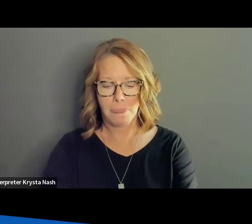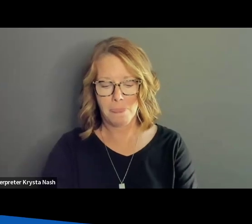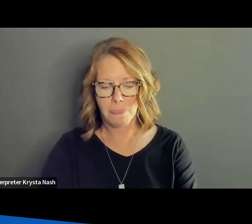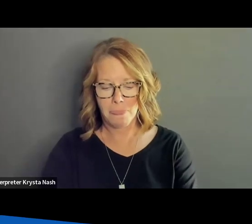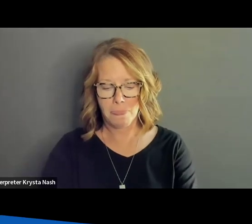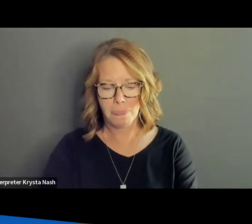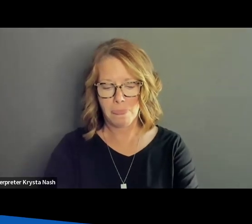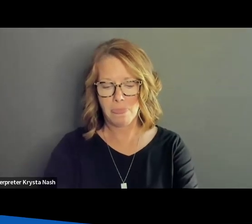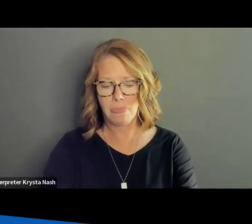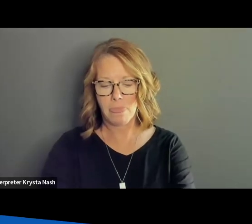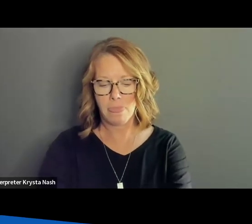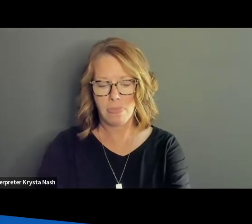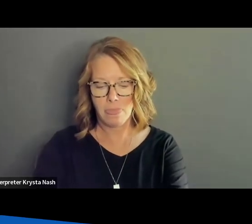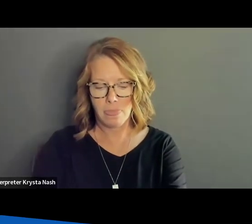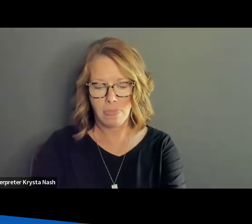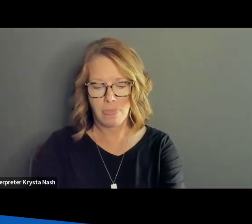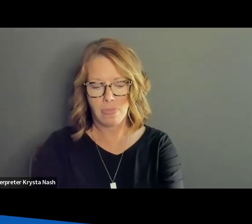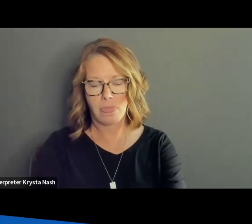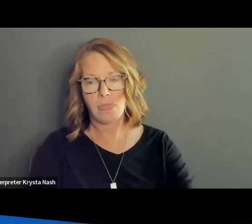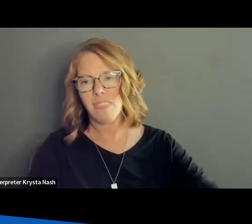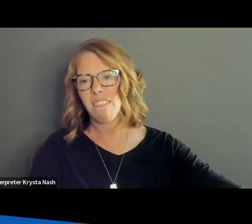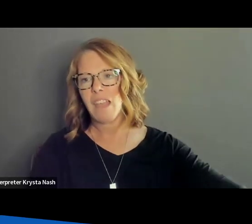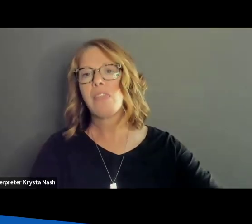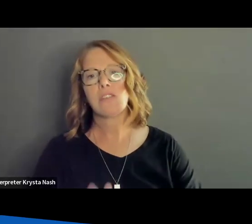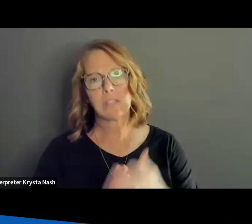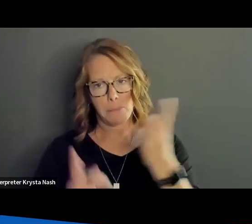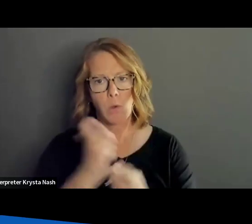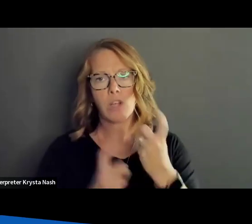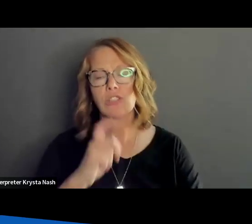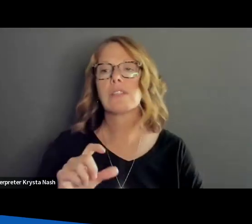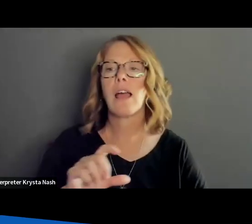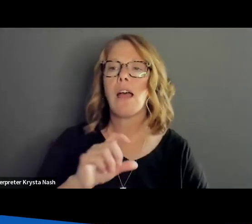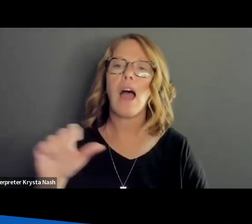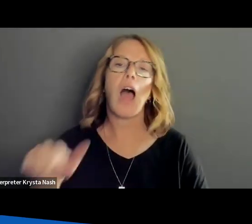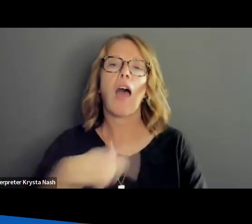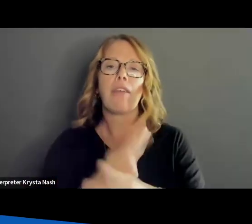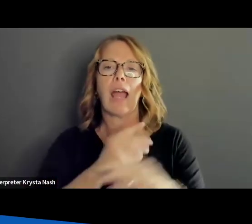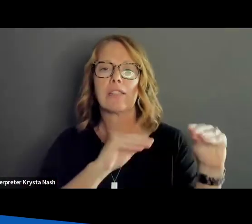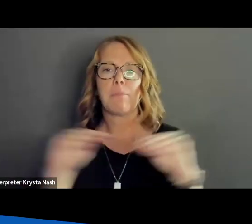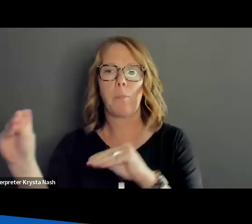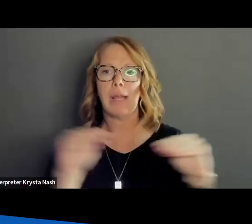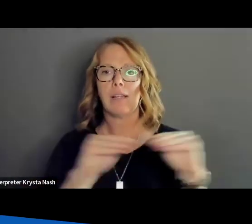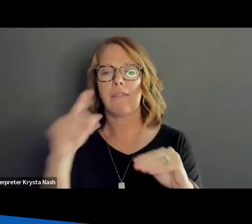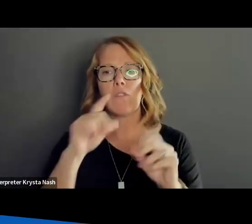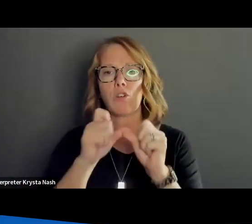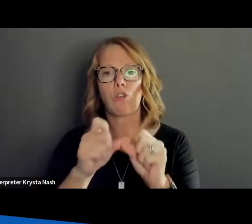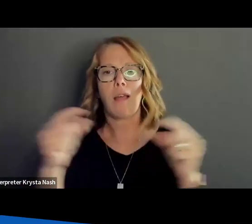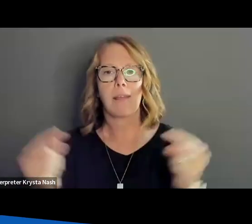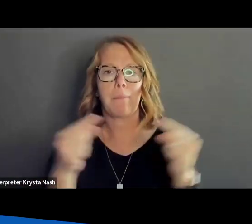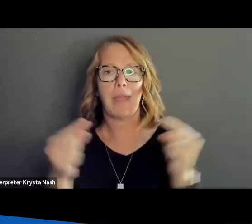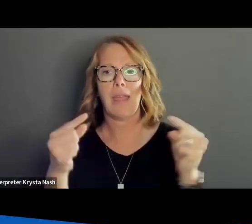some questions that have come in. Um, other types of modalities for chronic pain